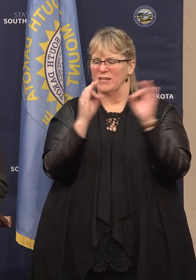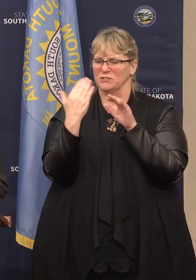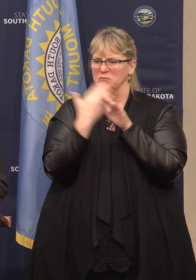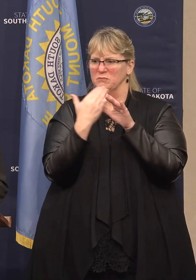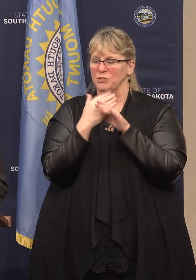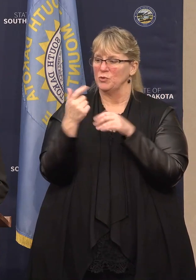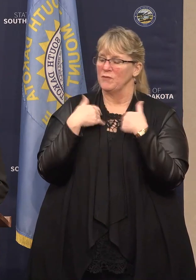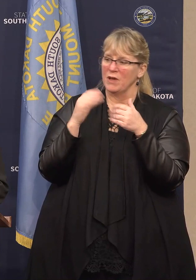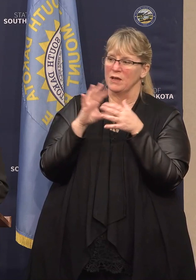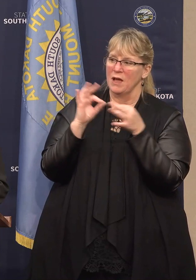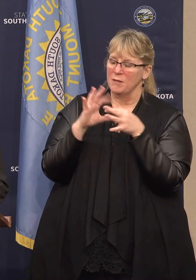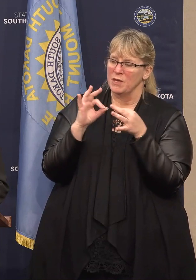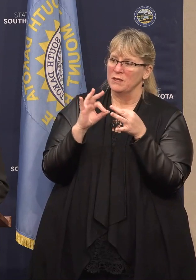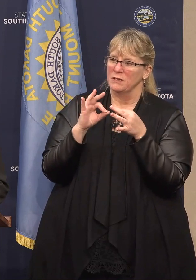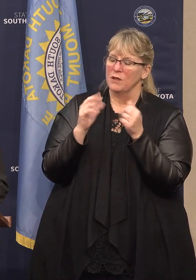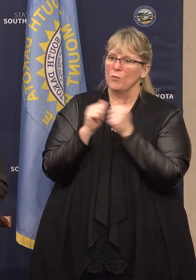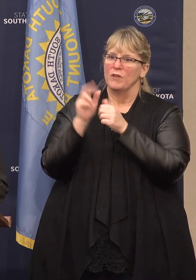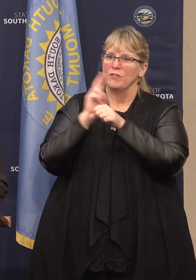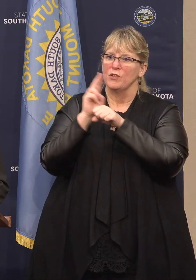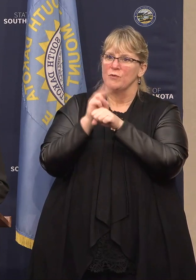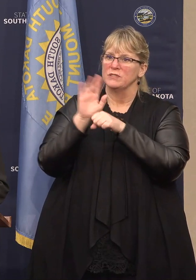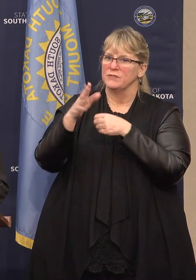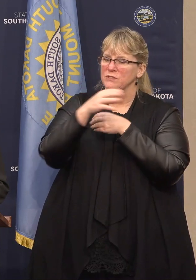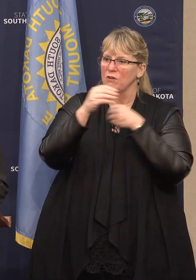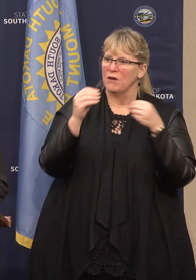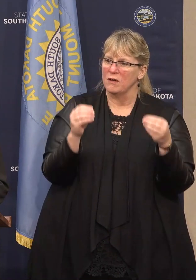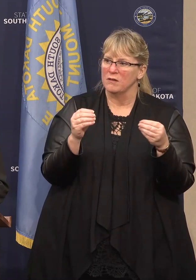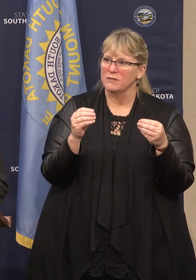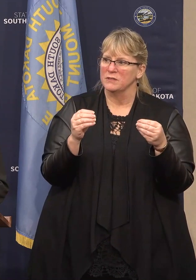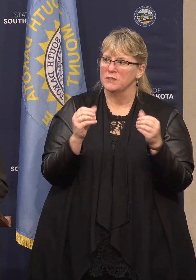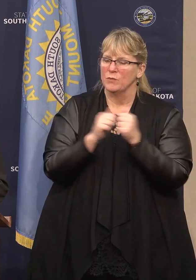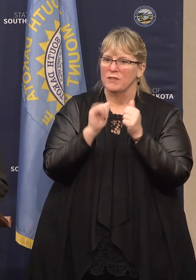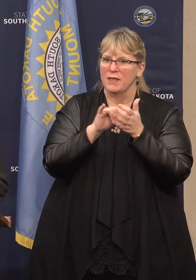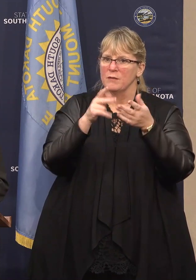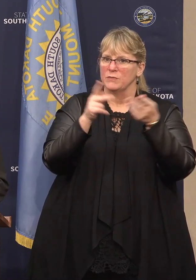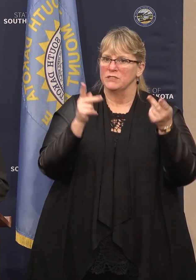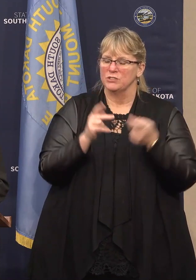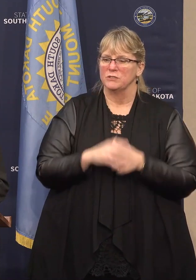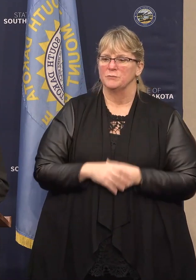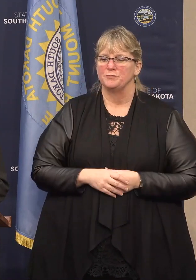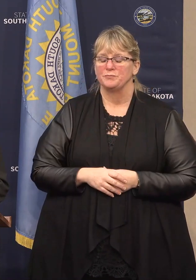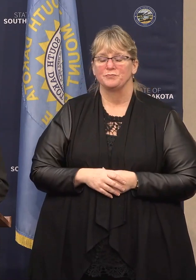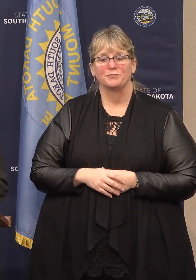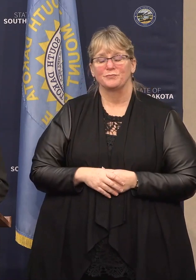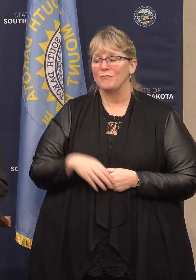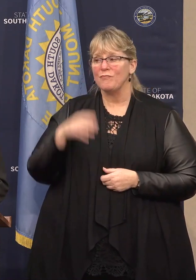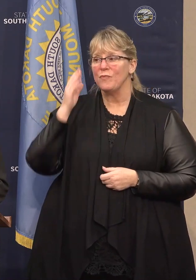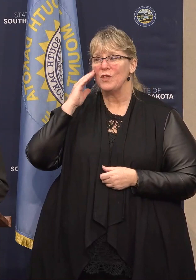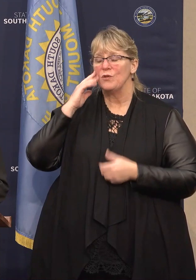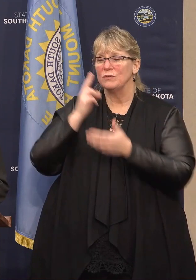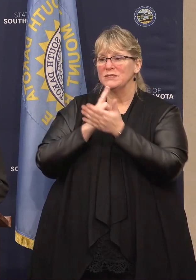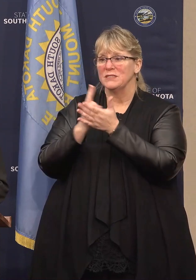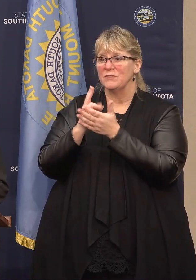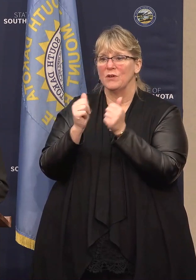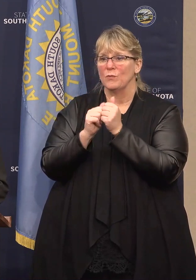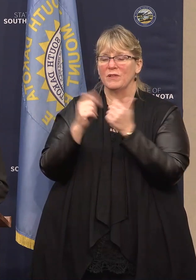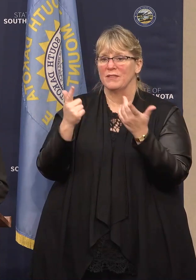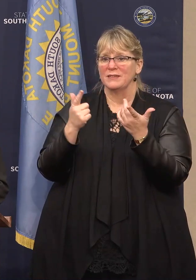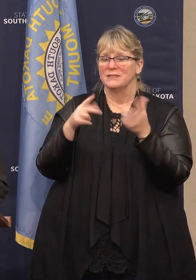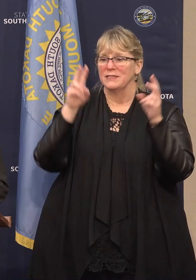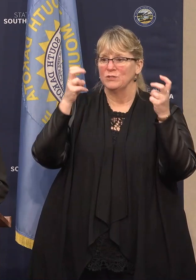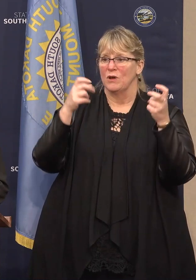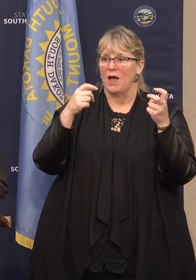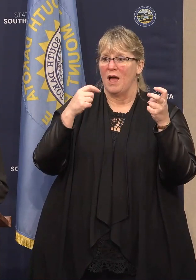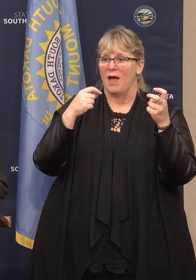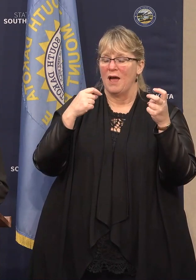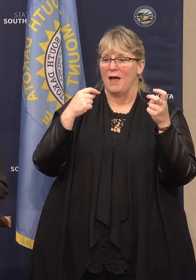have comment on that in terms of the use of his office and his position. You know, Stephen, honestly, when it comes to this issue, I'm screwed either way,